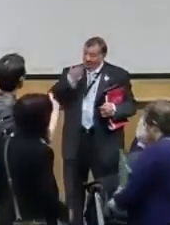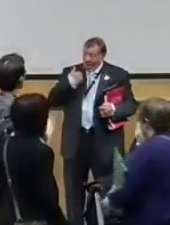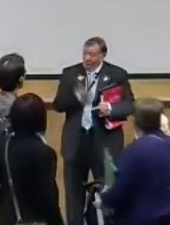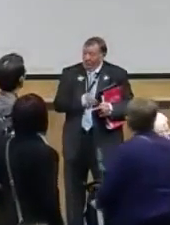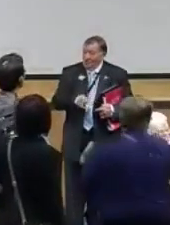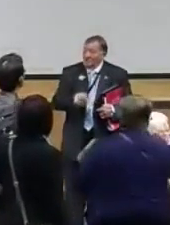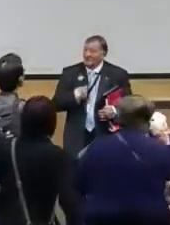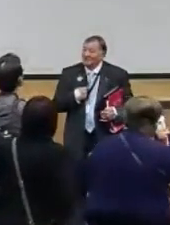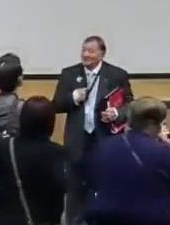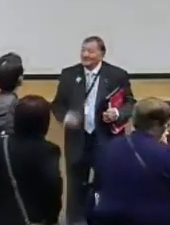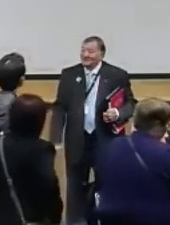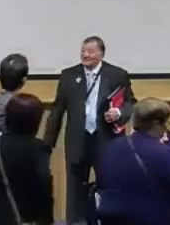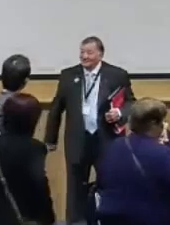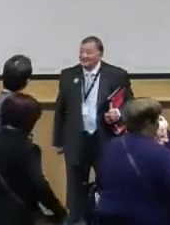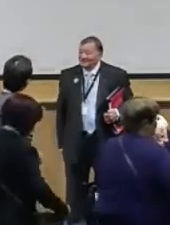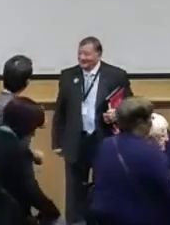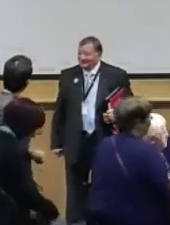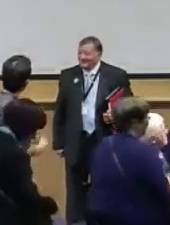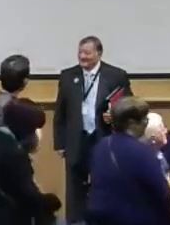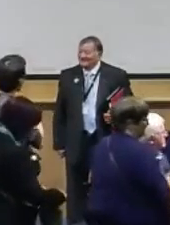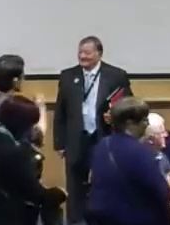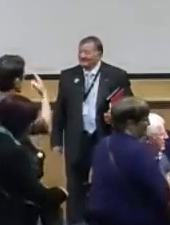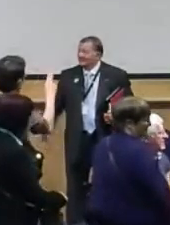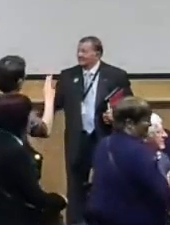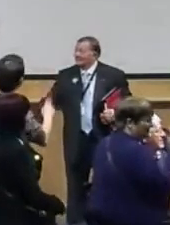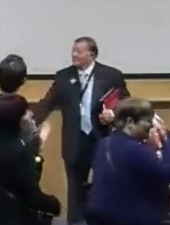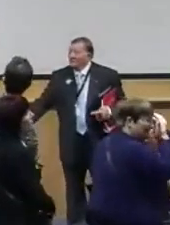yes. I'm gonna take out some money.